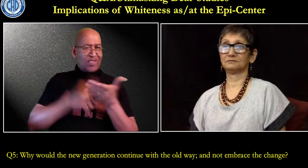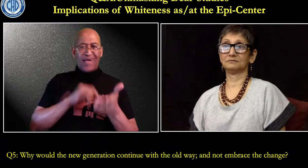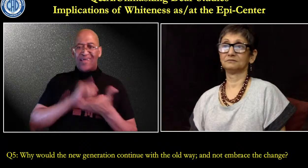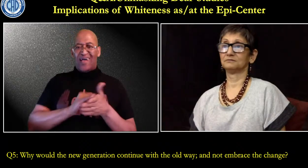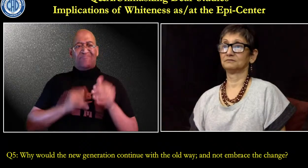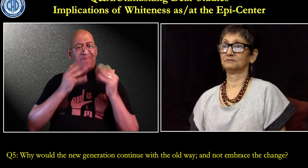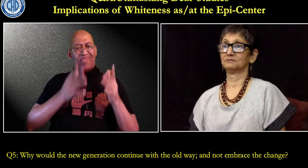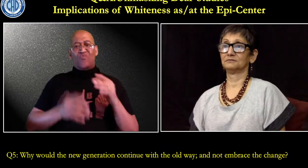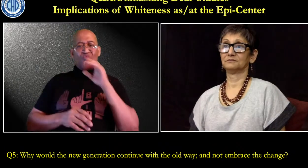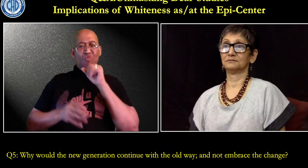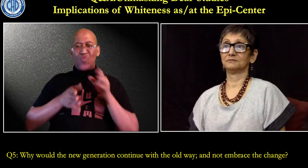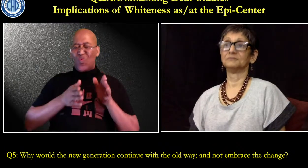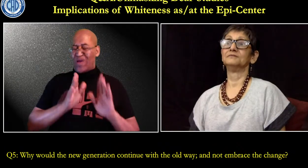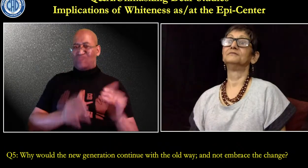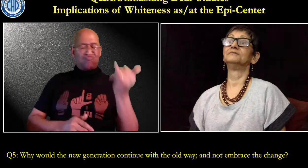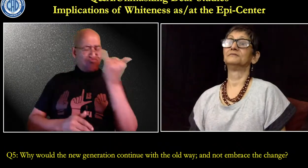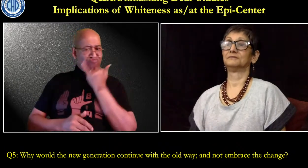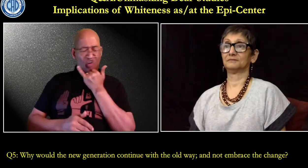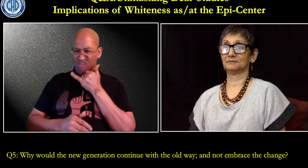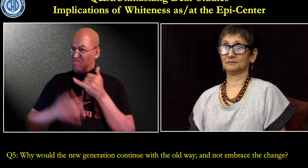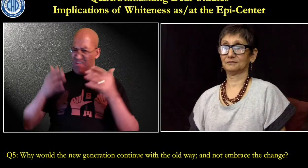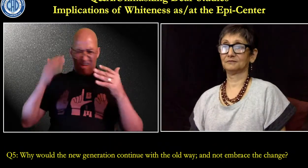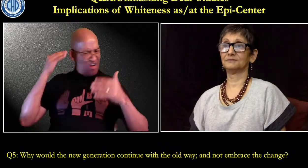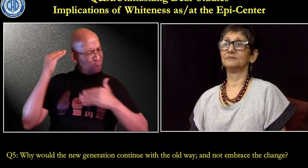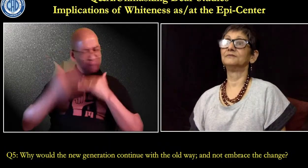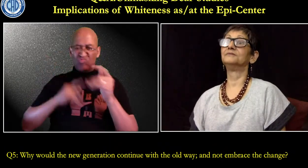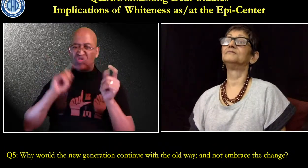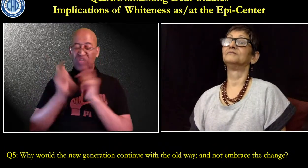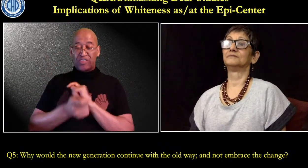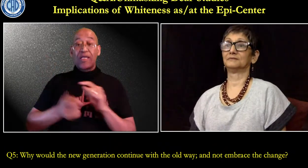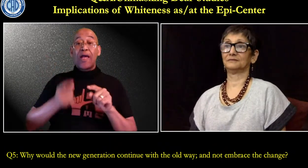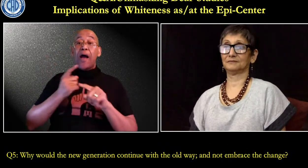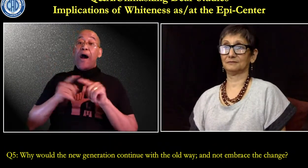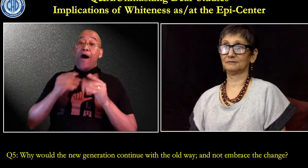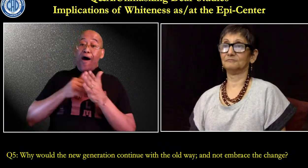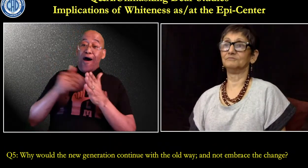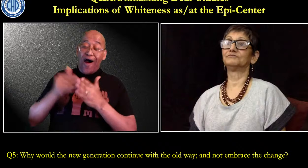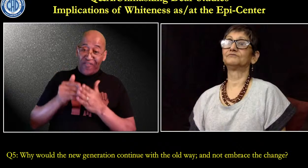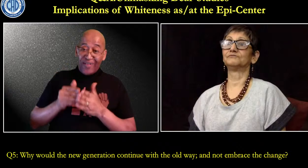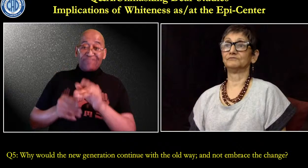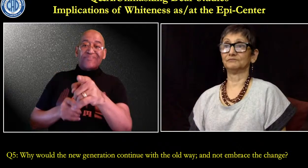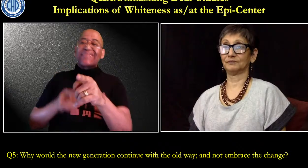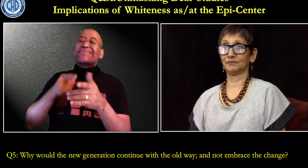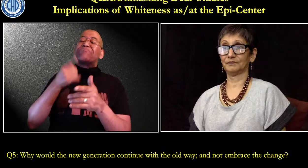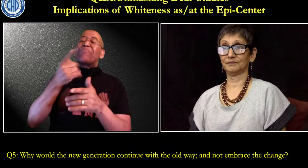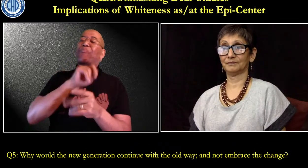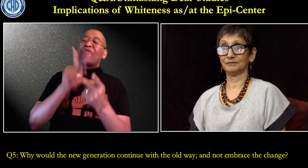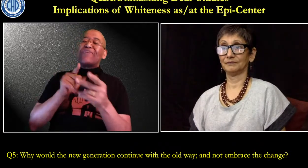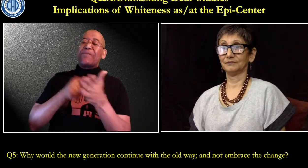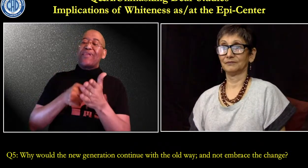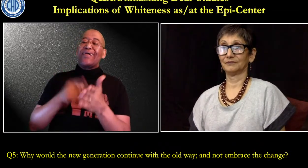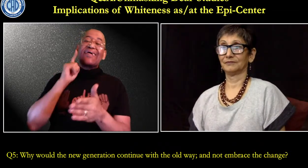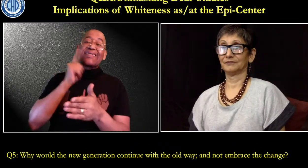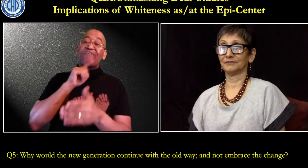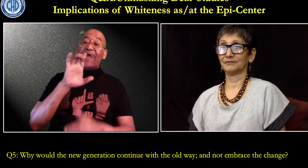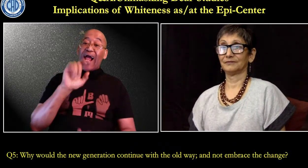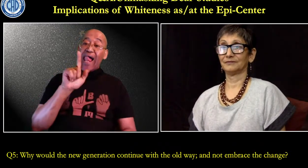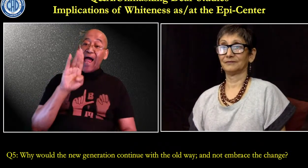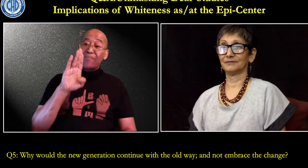they're definitely excited and welcoming that change, getting rid of that old way, knowing that it's